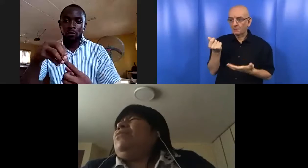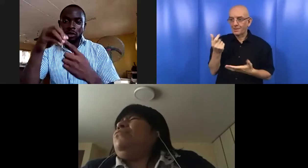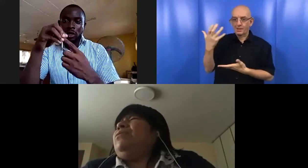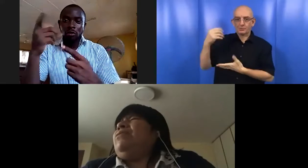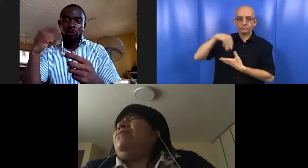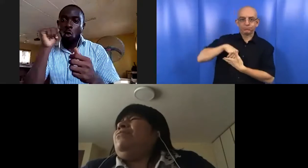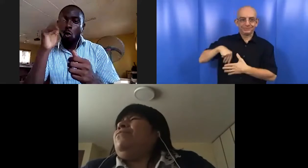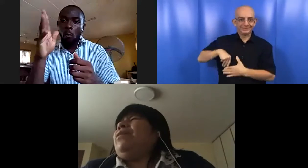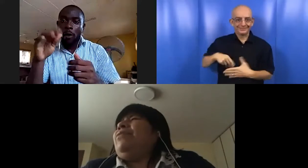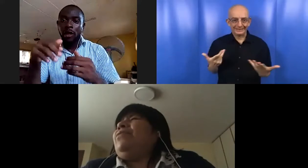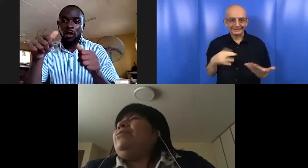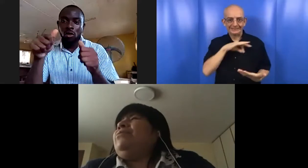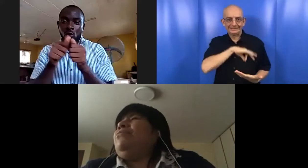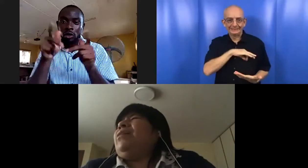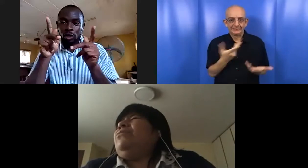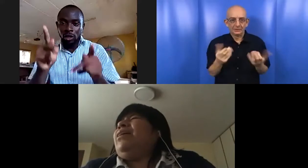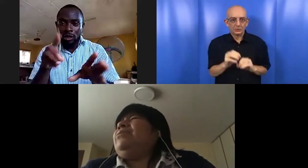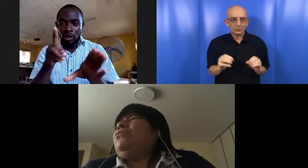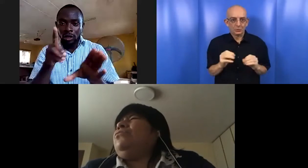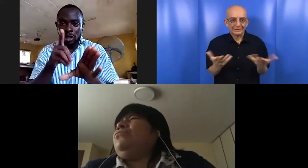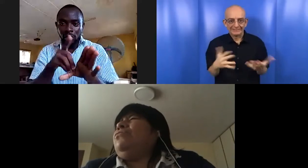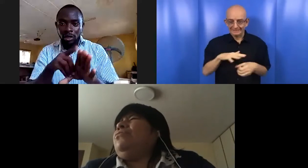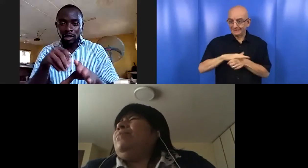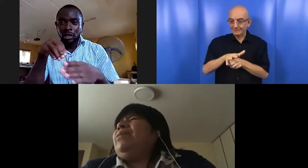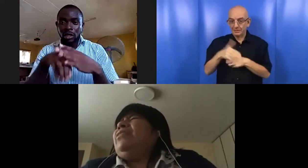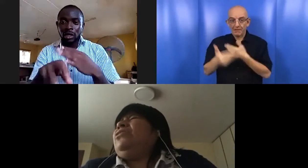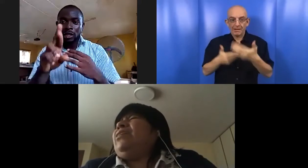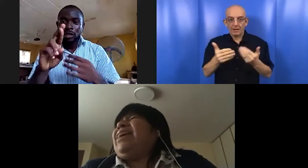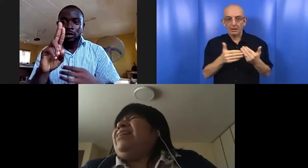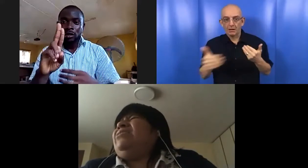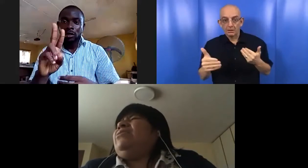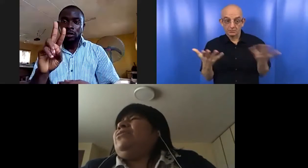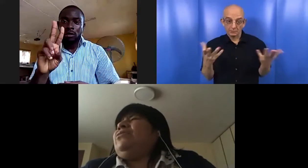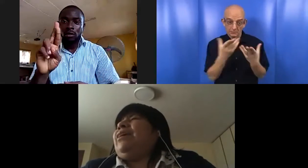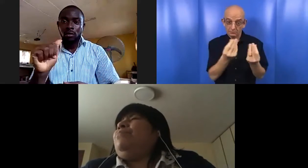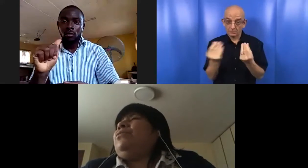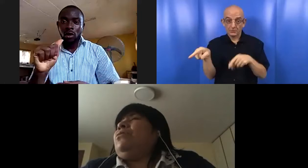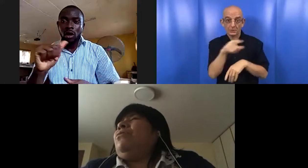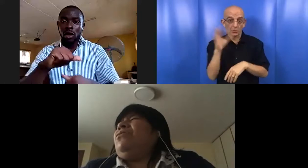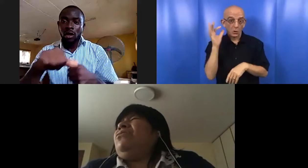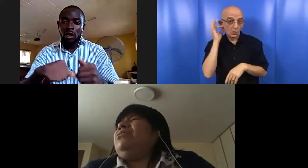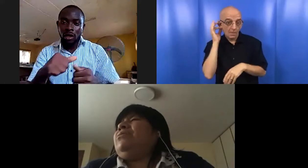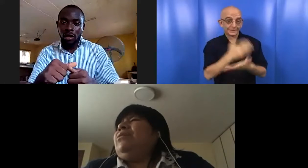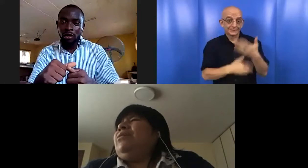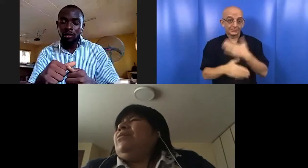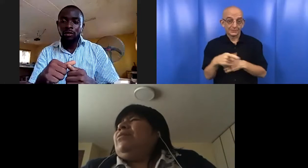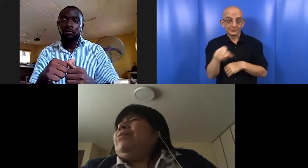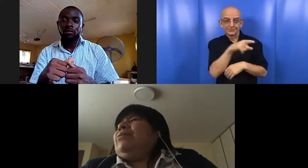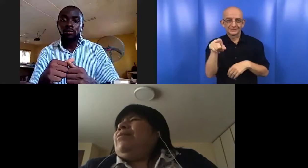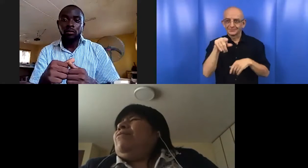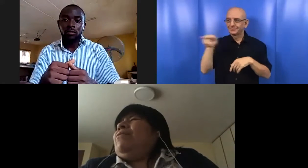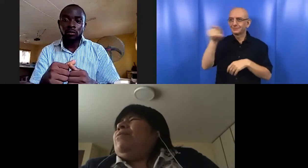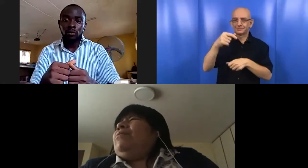the ones who live in rural areas, who cannot access also to essential items such diapers or other things.